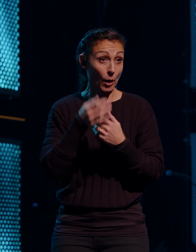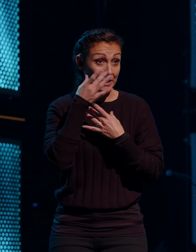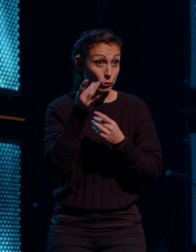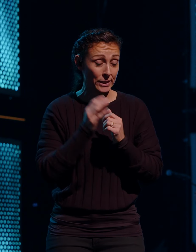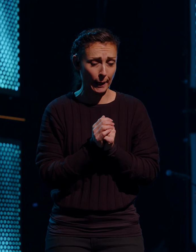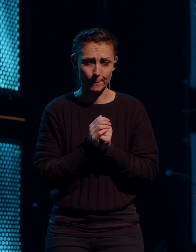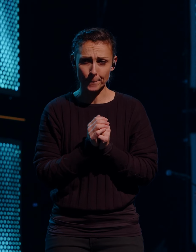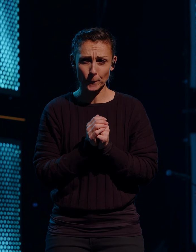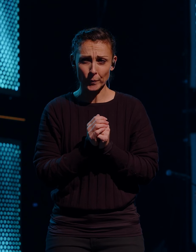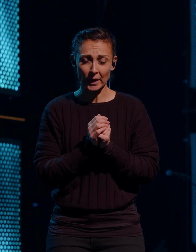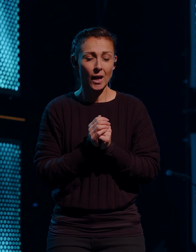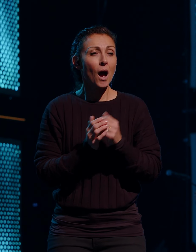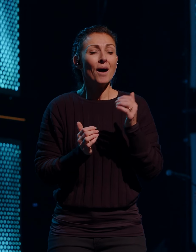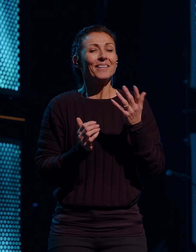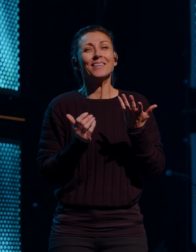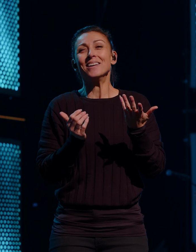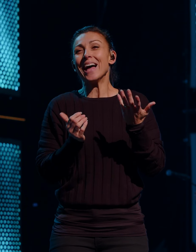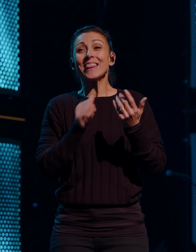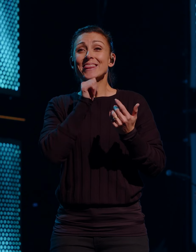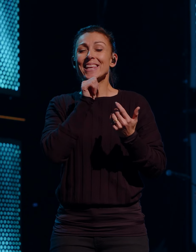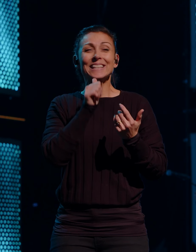great apostle Paul,